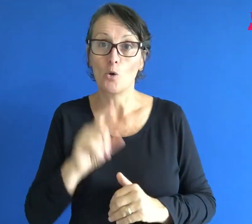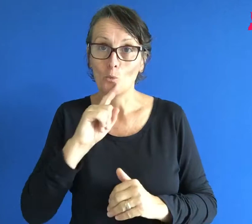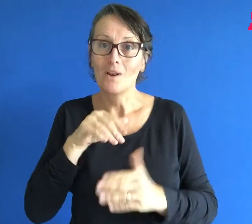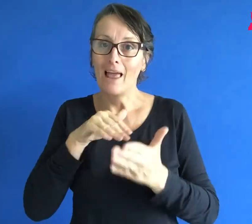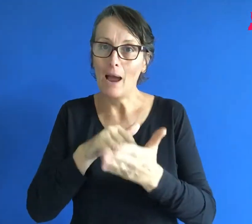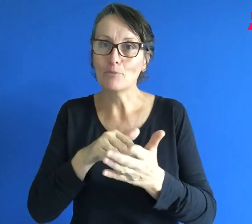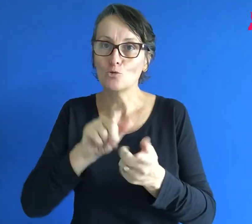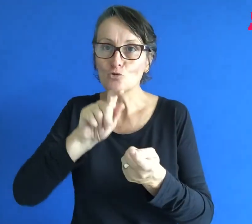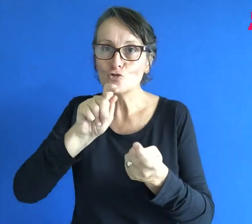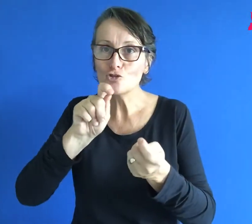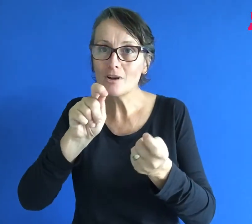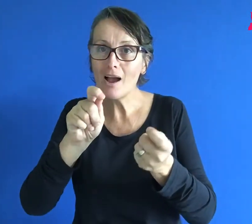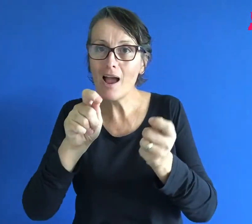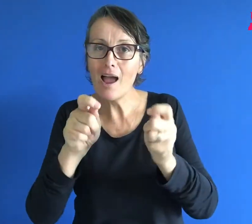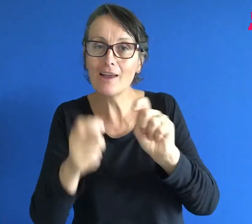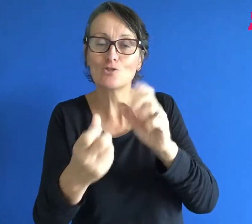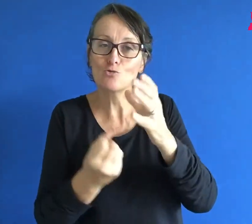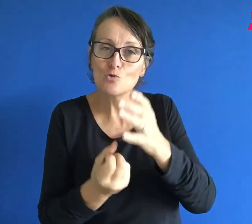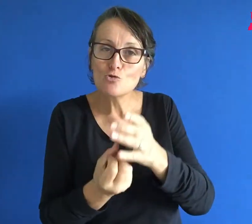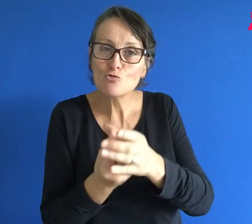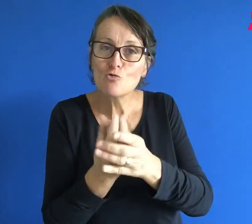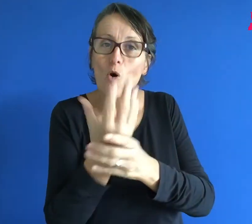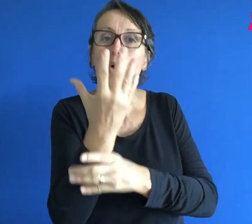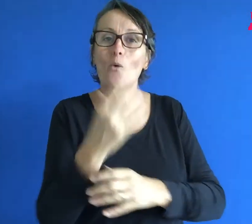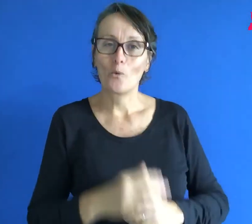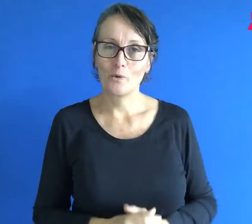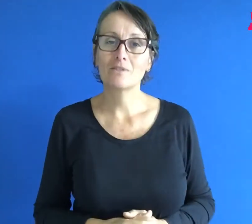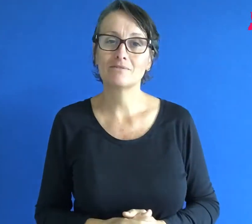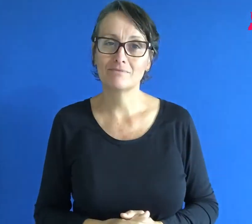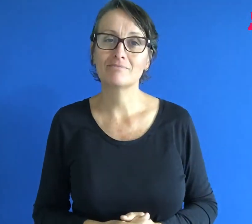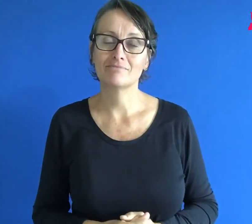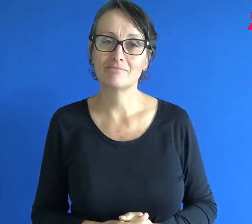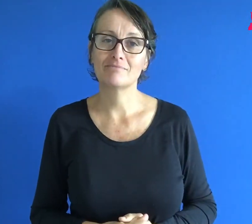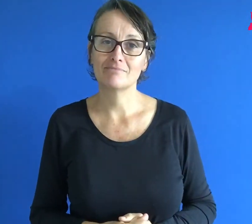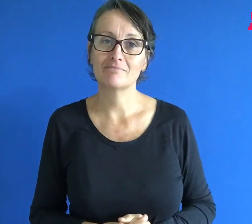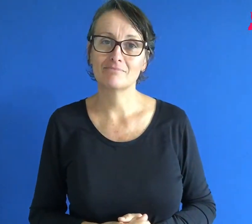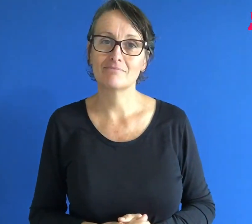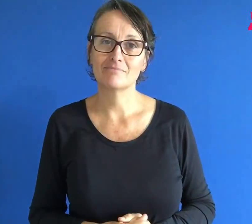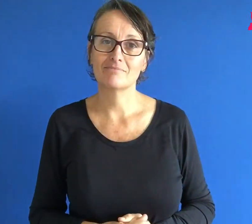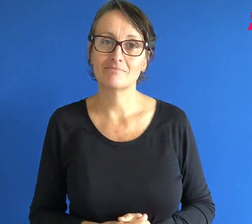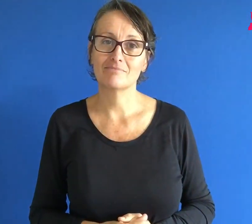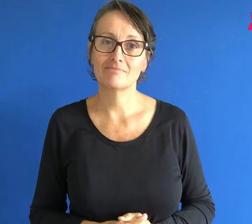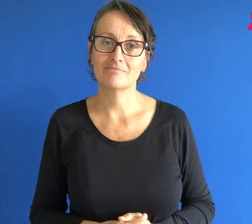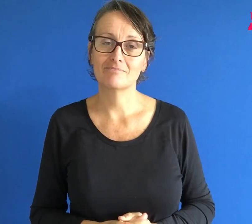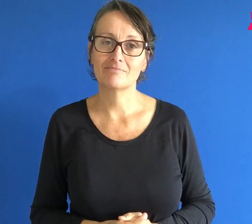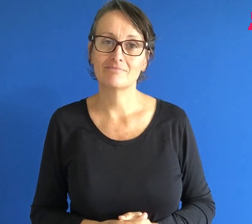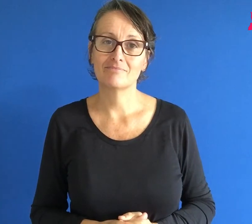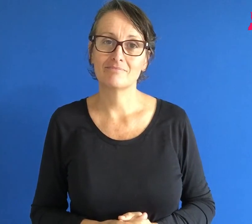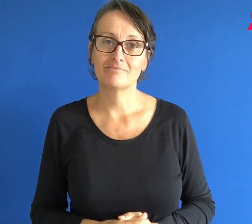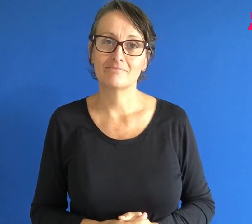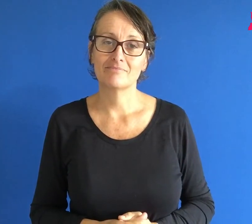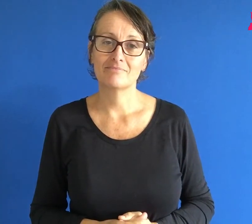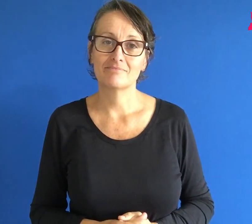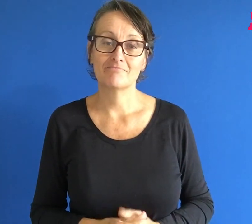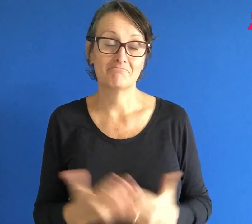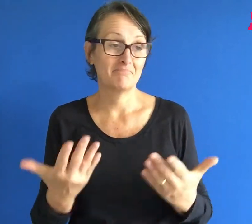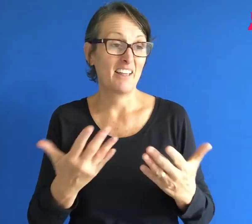about yourself as fixed or unfixed. Yeah, because so many other things in life they're never fixed or unfixed. Your relationships,